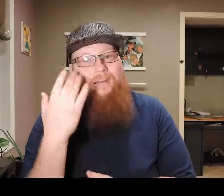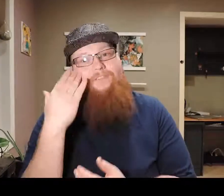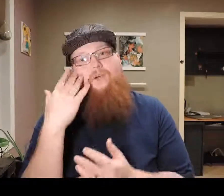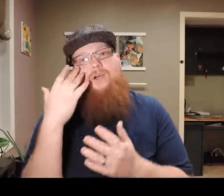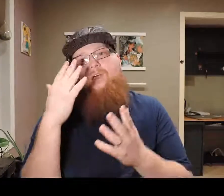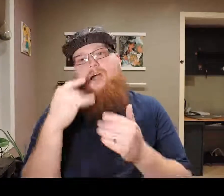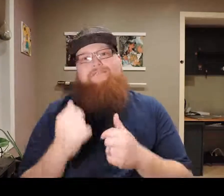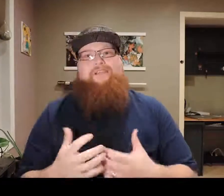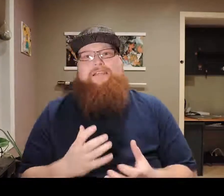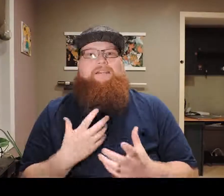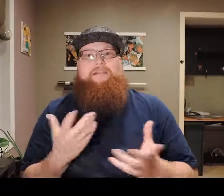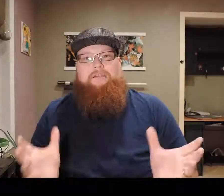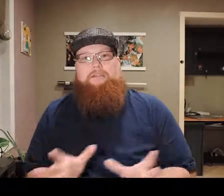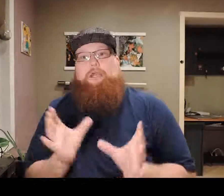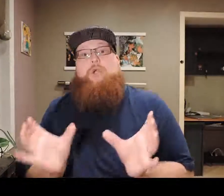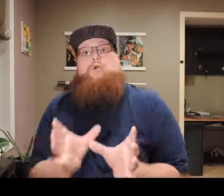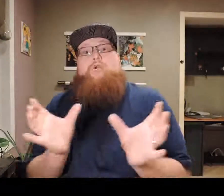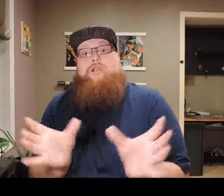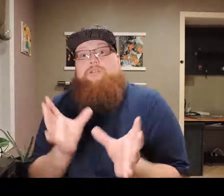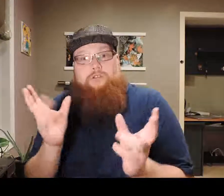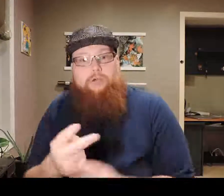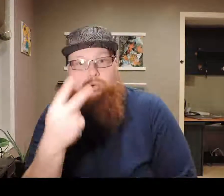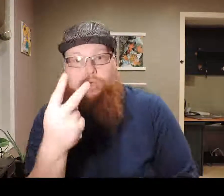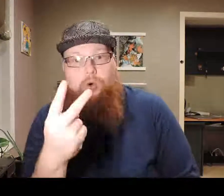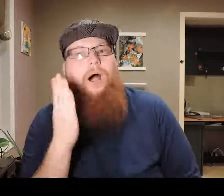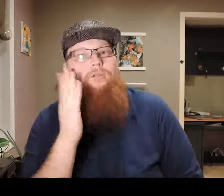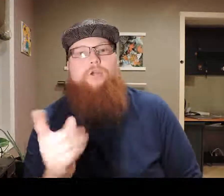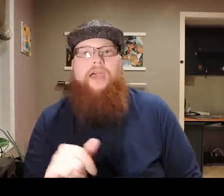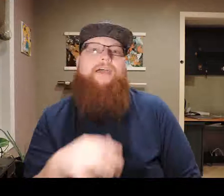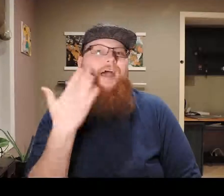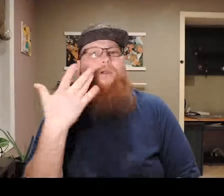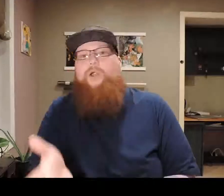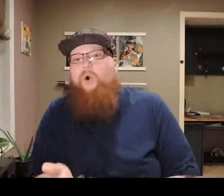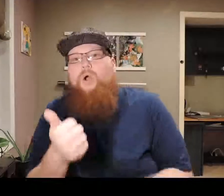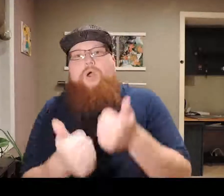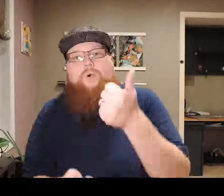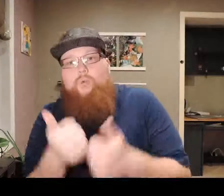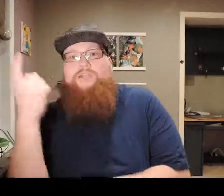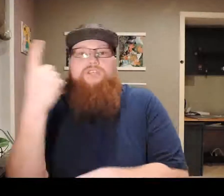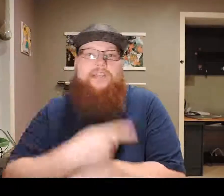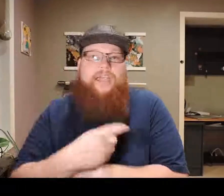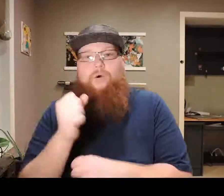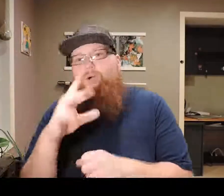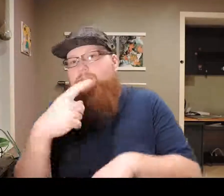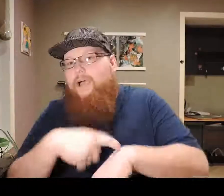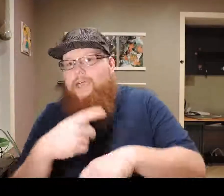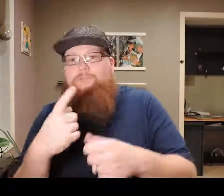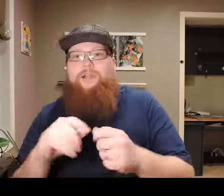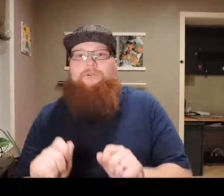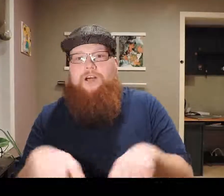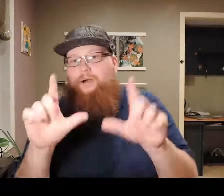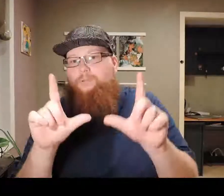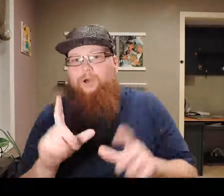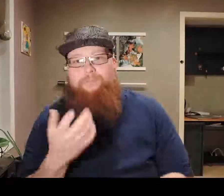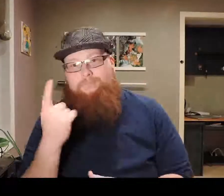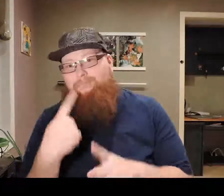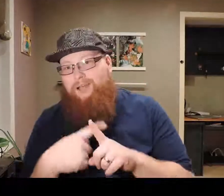but if I feel like the courage to do two, I'll do that. And I don't know which day or time when I will upload.